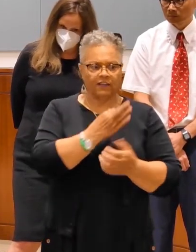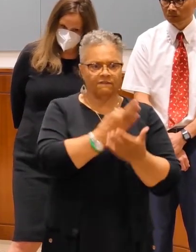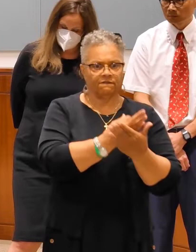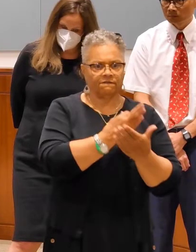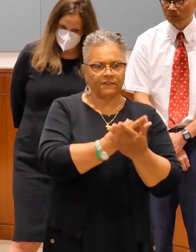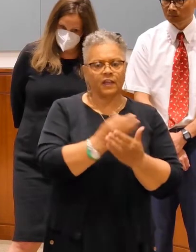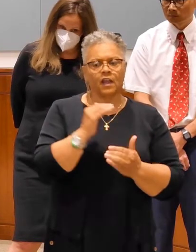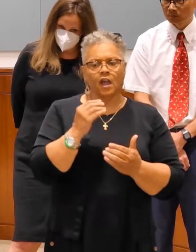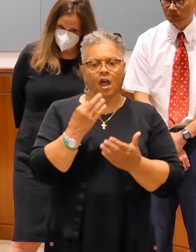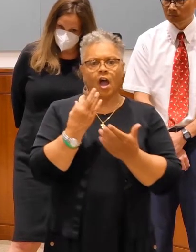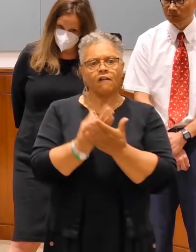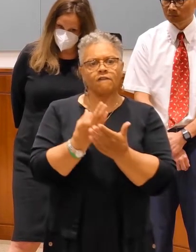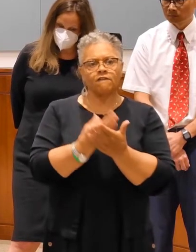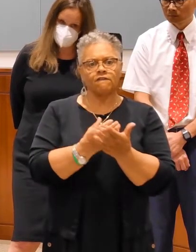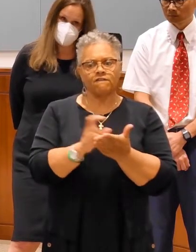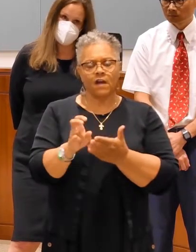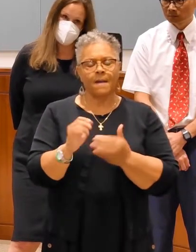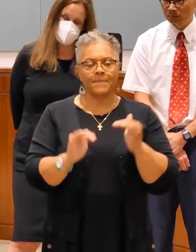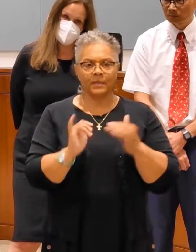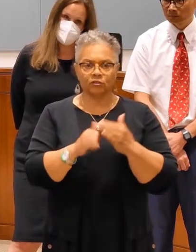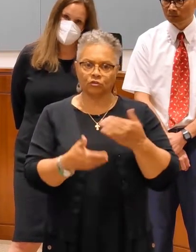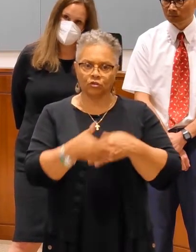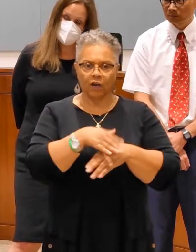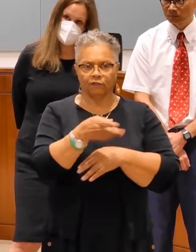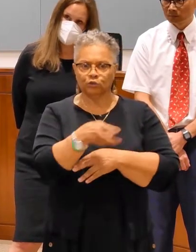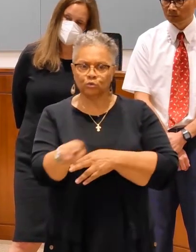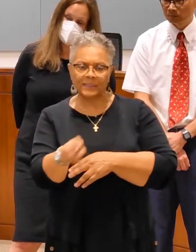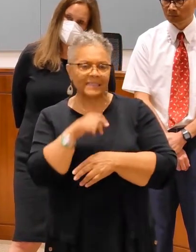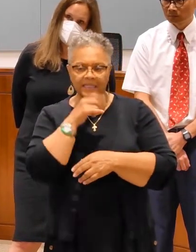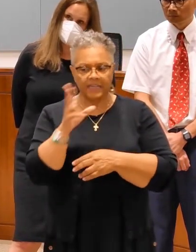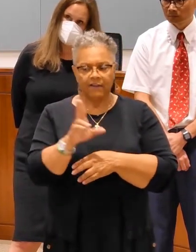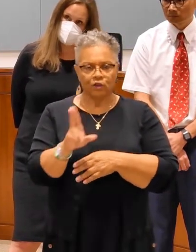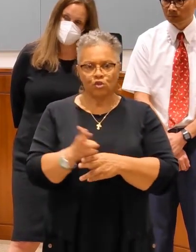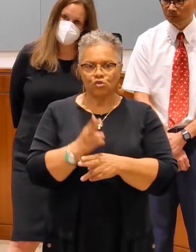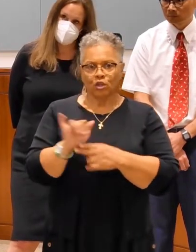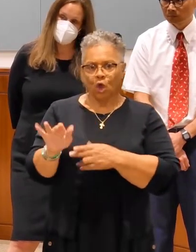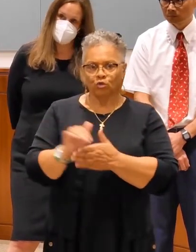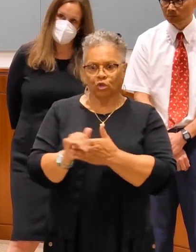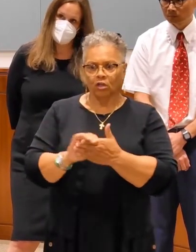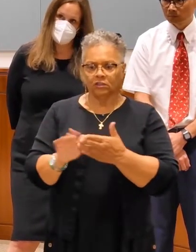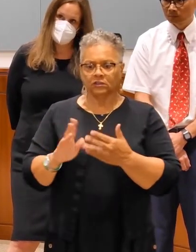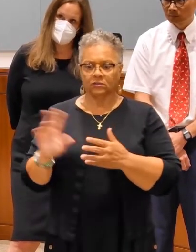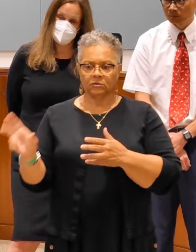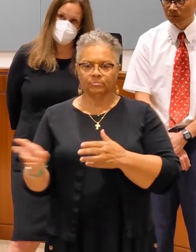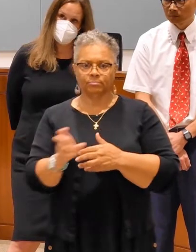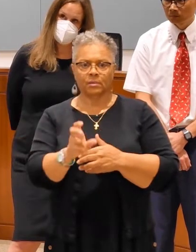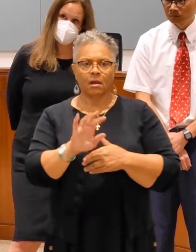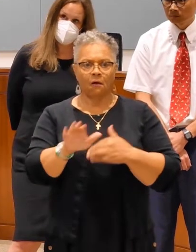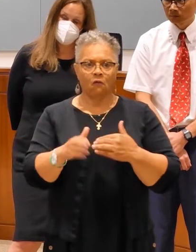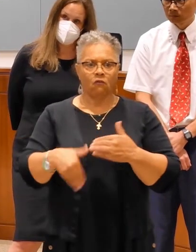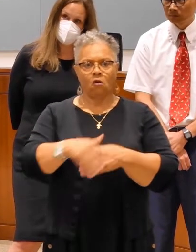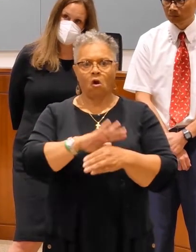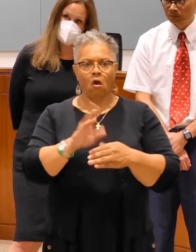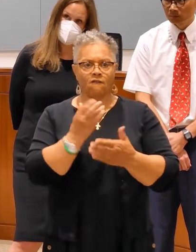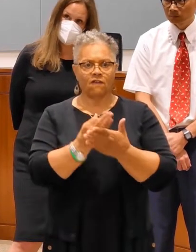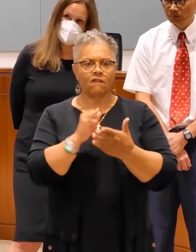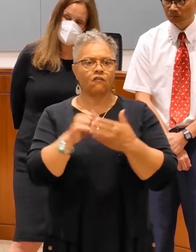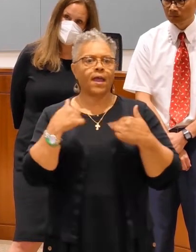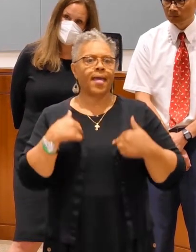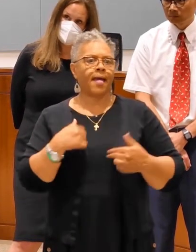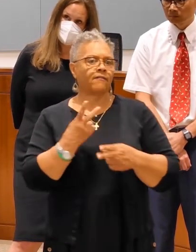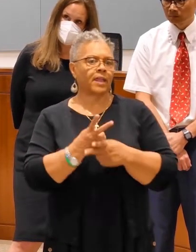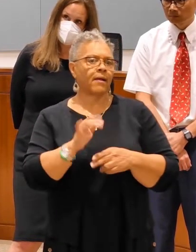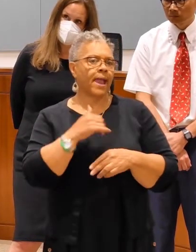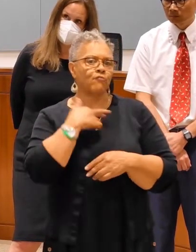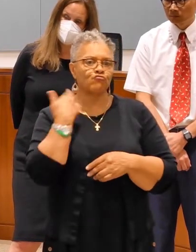fund balance to cover swings, and not using those dollars to put the overall fund for healthcare at risk.